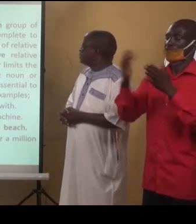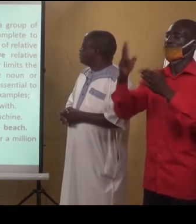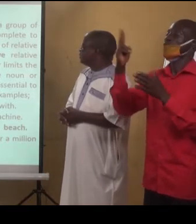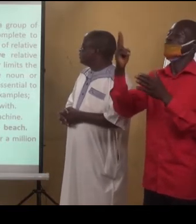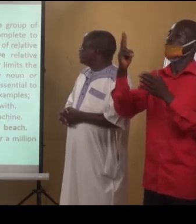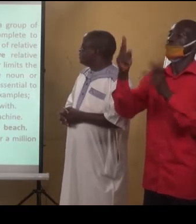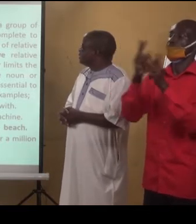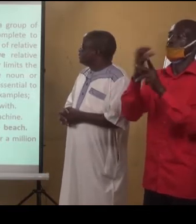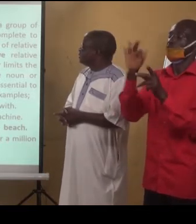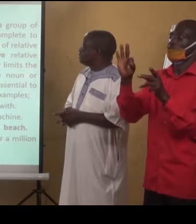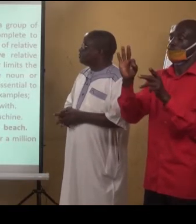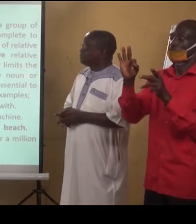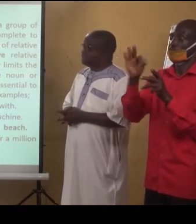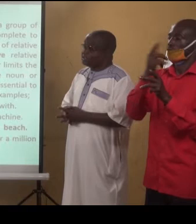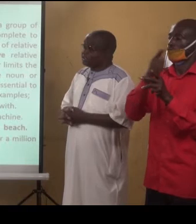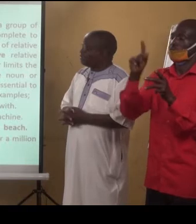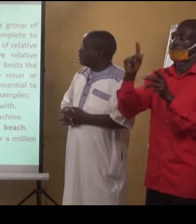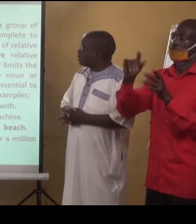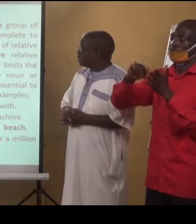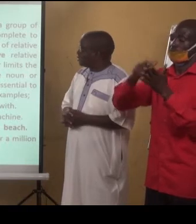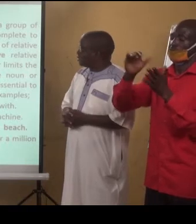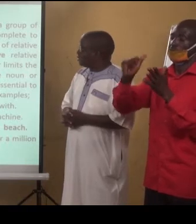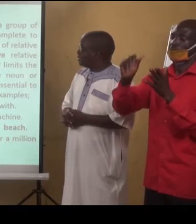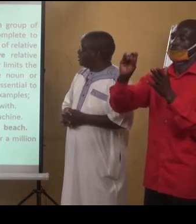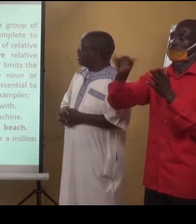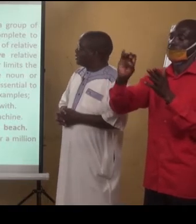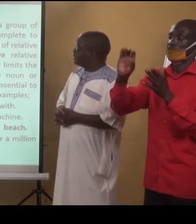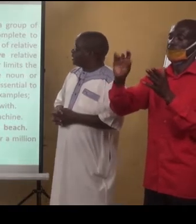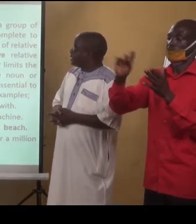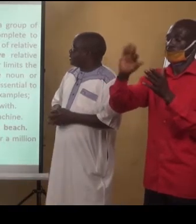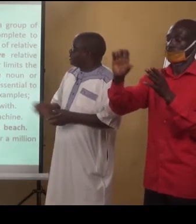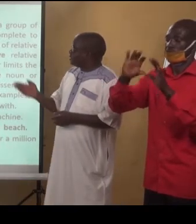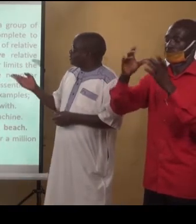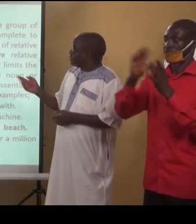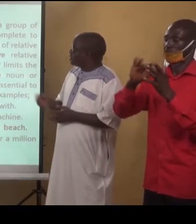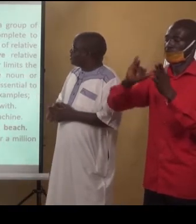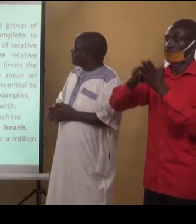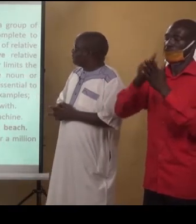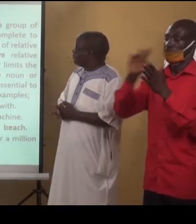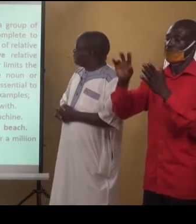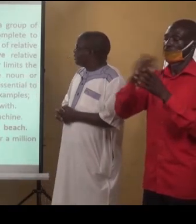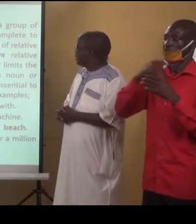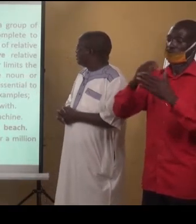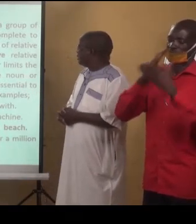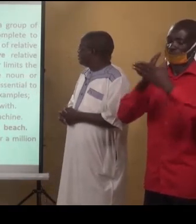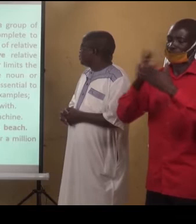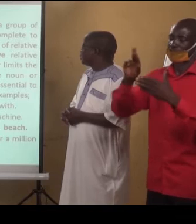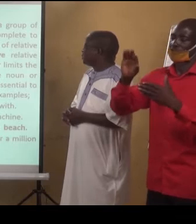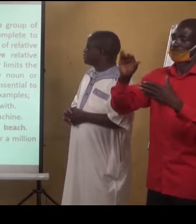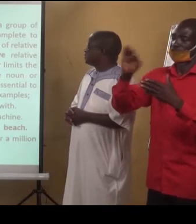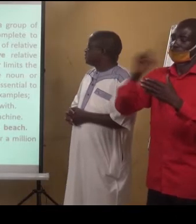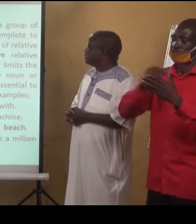kinds of relative or adjectival clauses, and these are the restrictive and